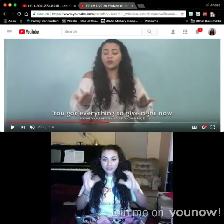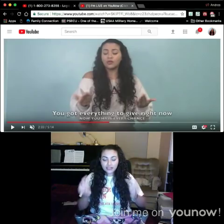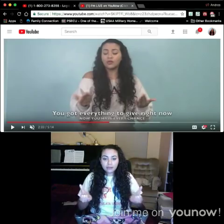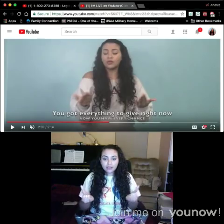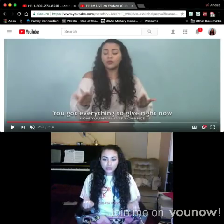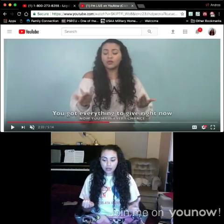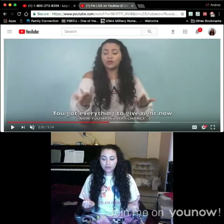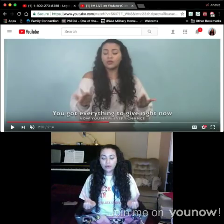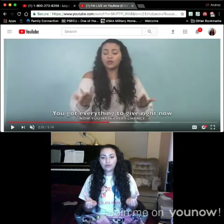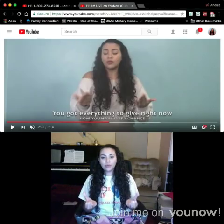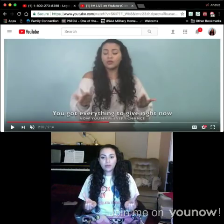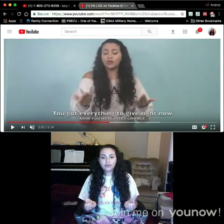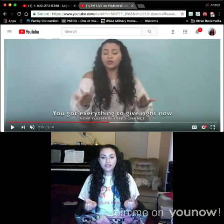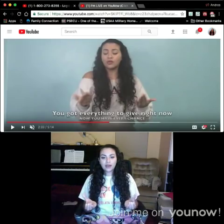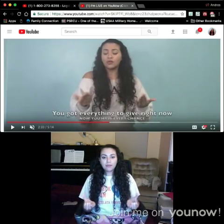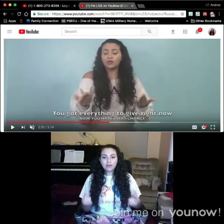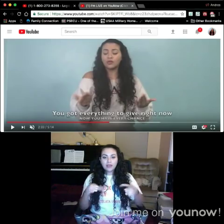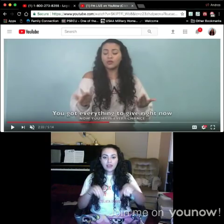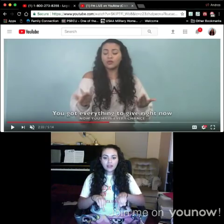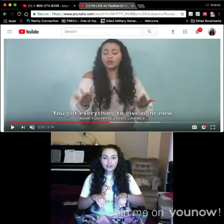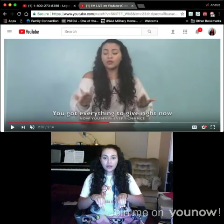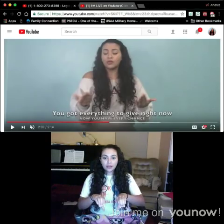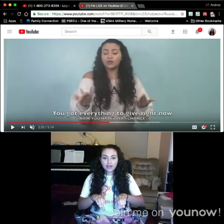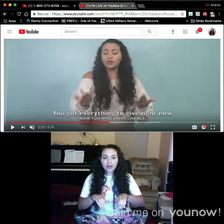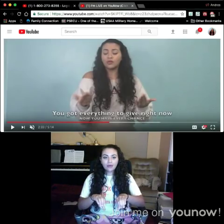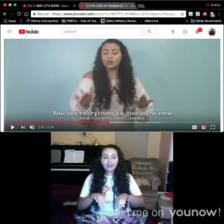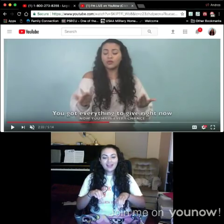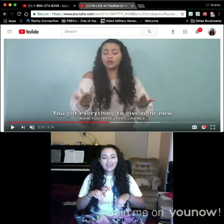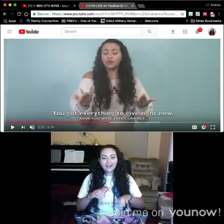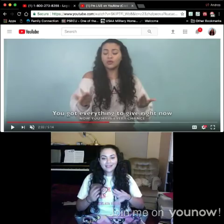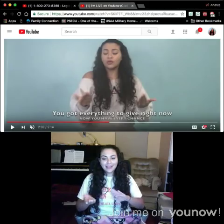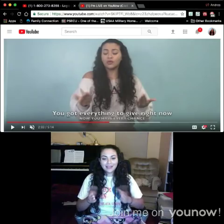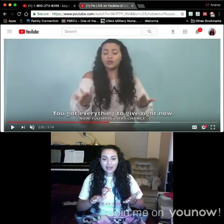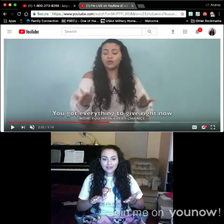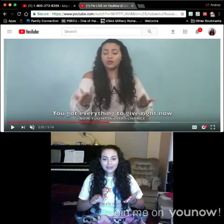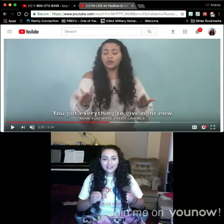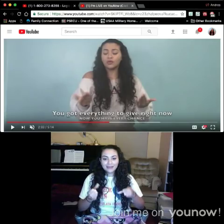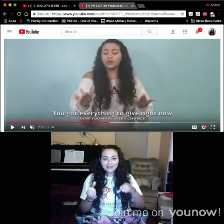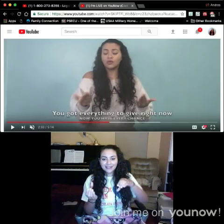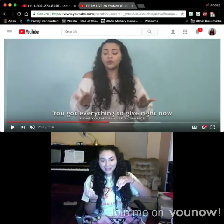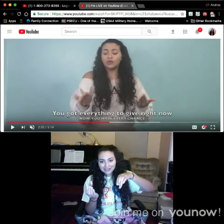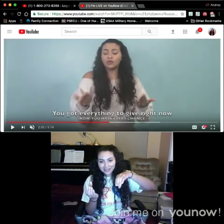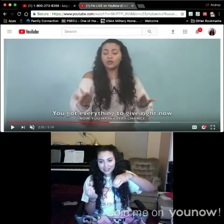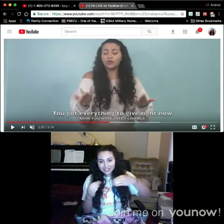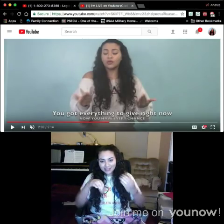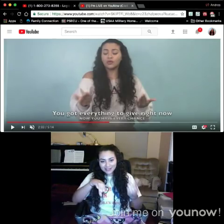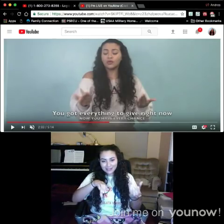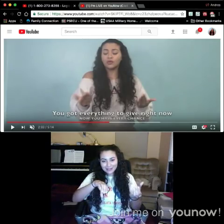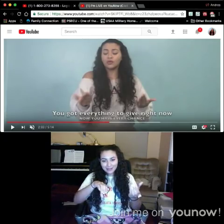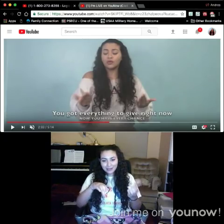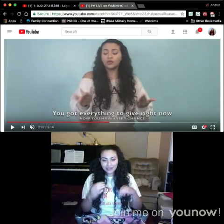hand shape, but they start with both palms facing up and then turning them down. I think I signed die so many times that I think I signed